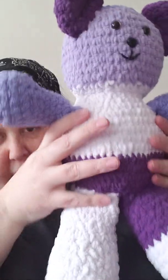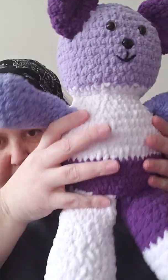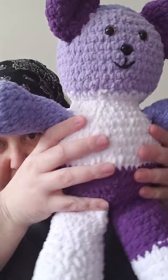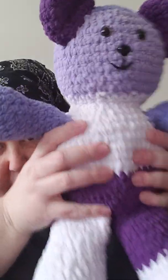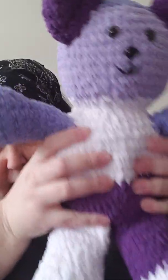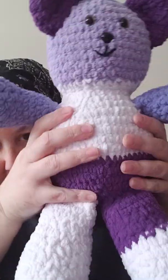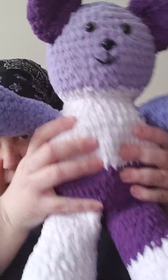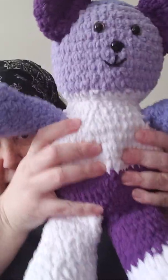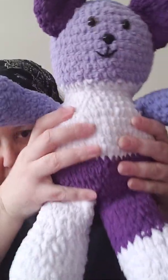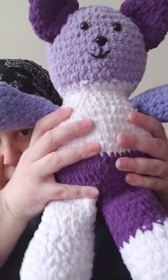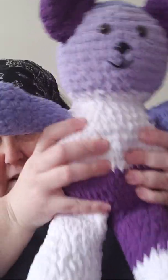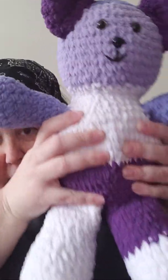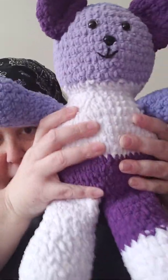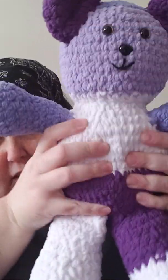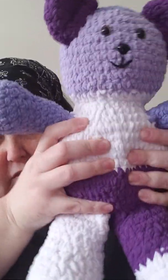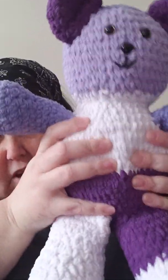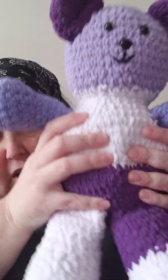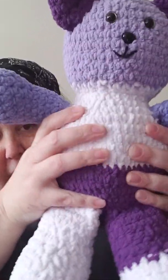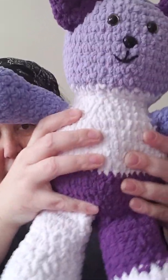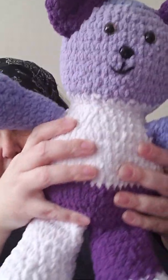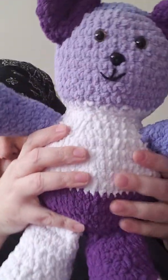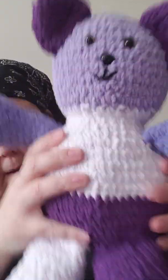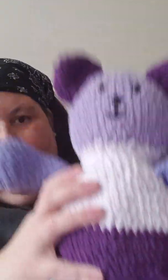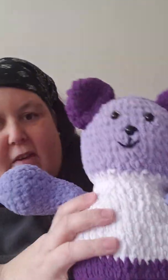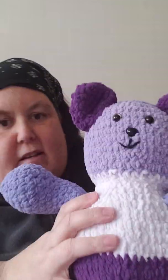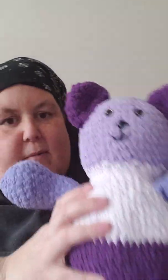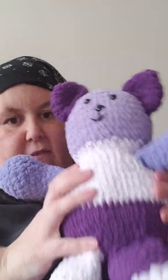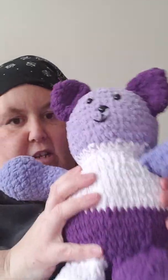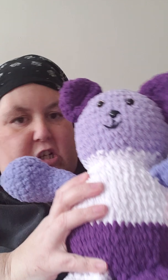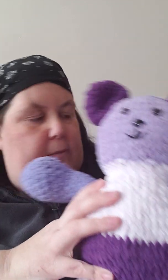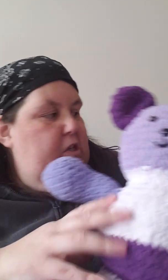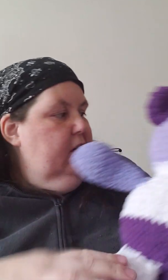I stuffed it hard. So yep, that's my finished object.